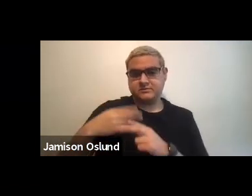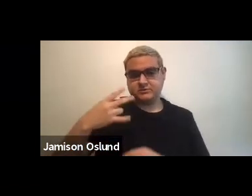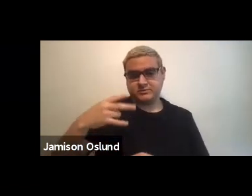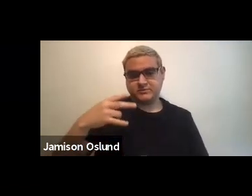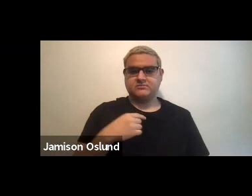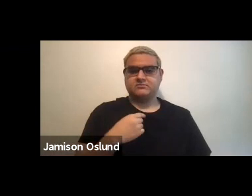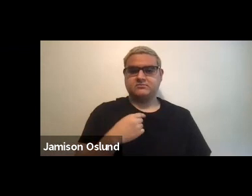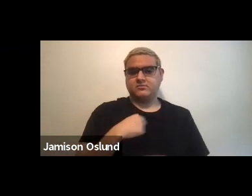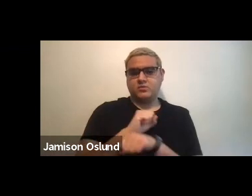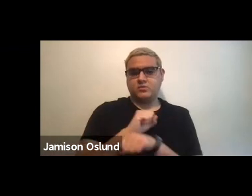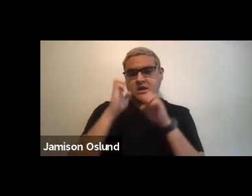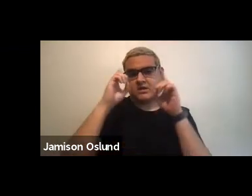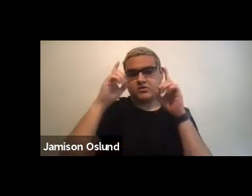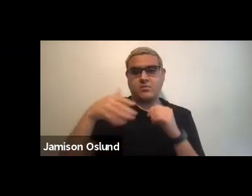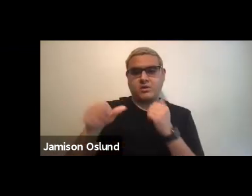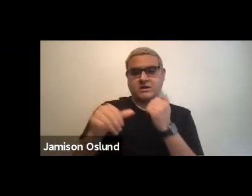I'm Jameson,